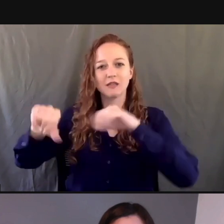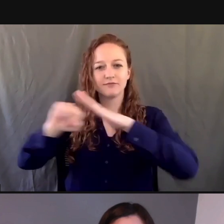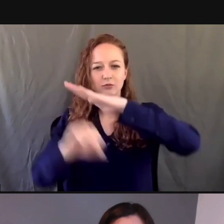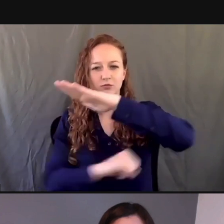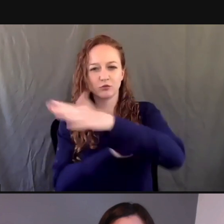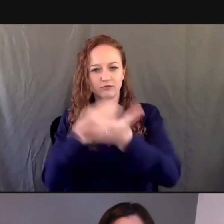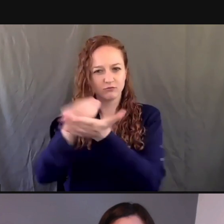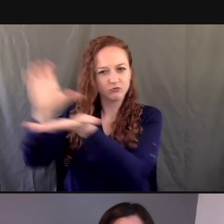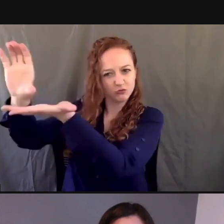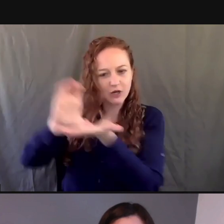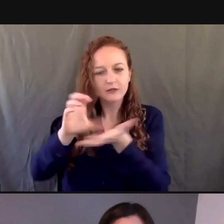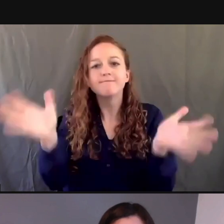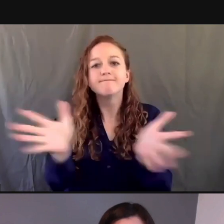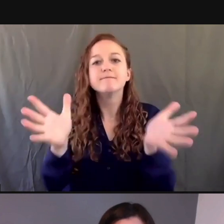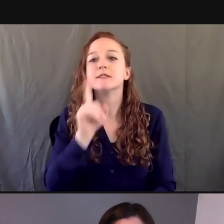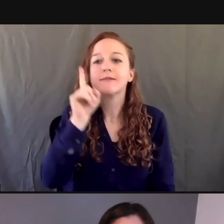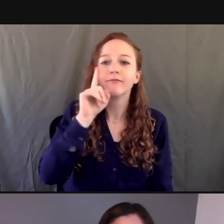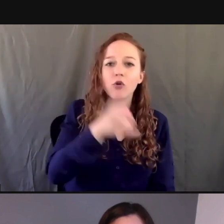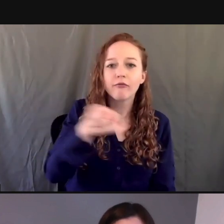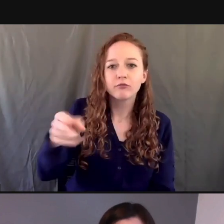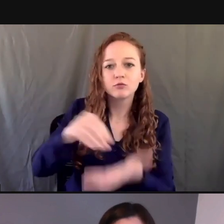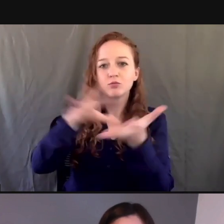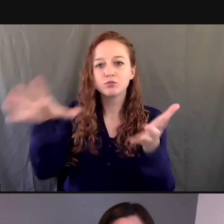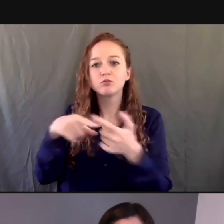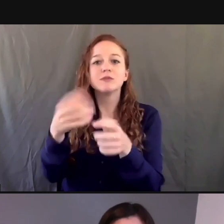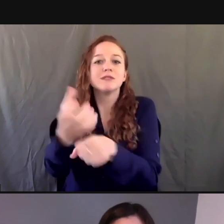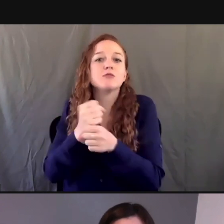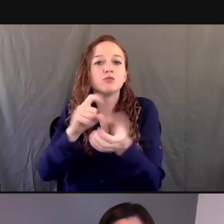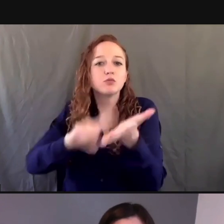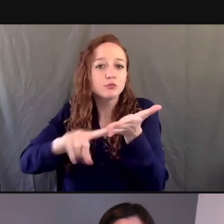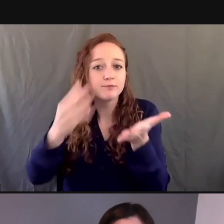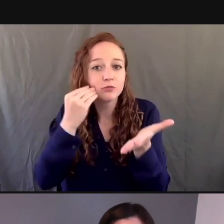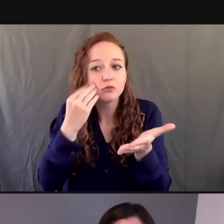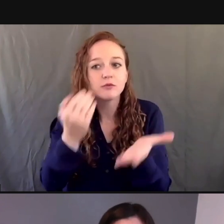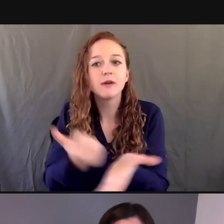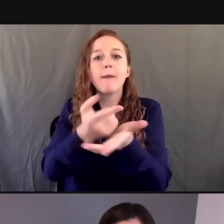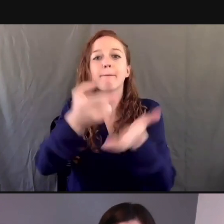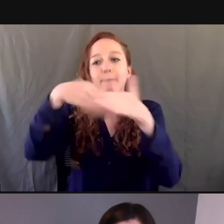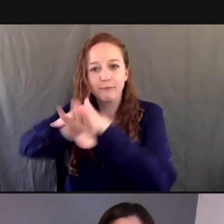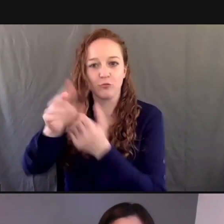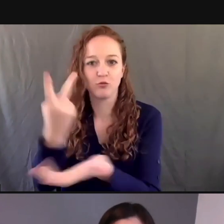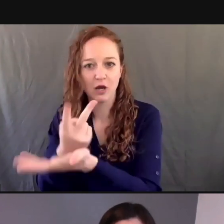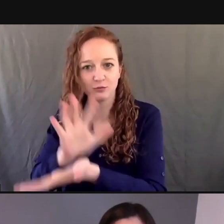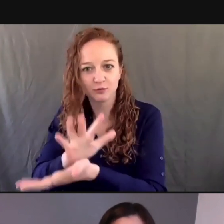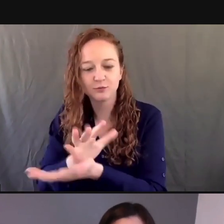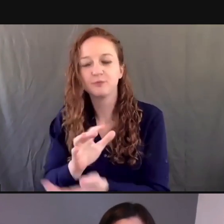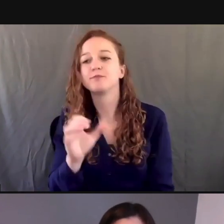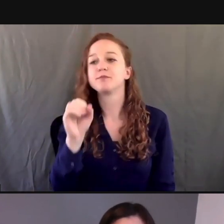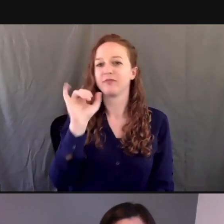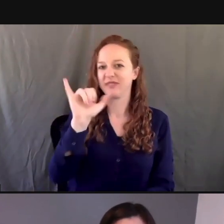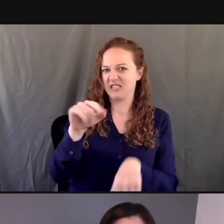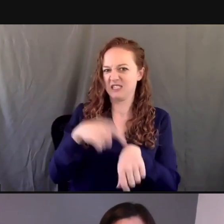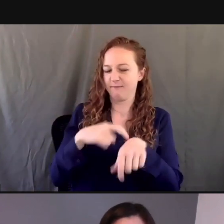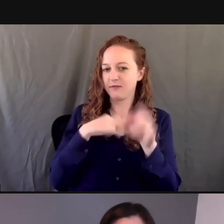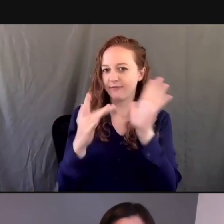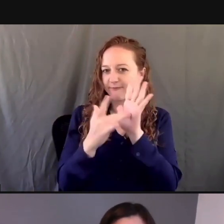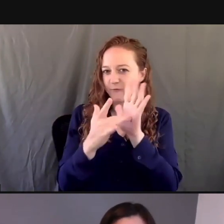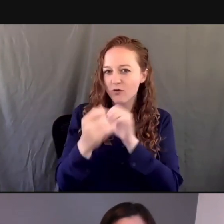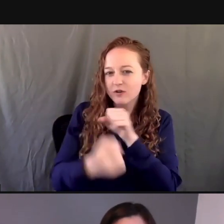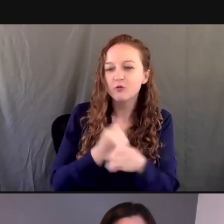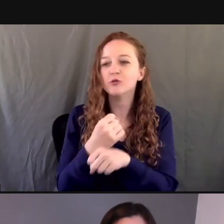with both of us entering into RIT at the same time. We were exposed to the same group and said hi to each